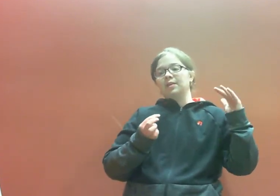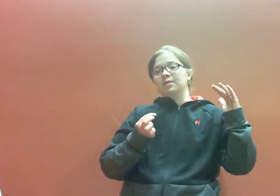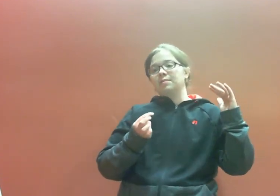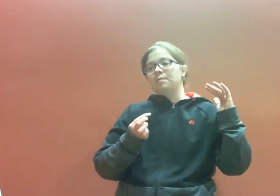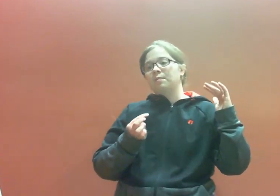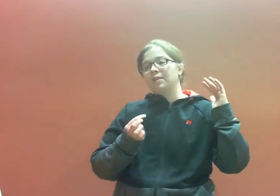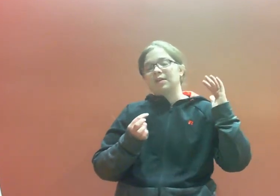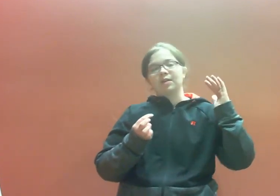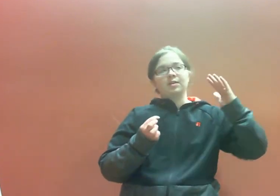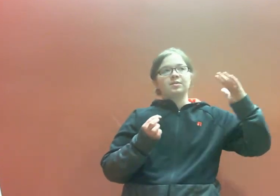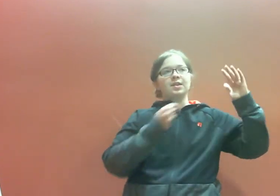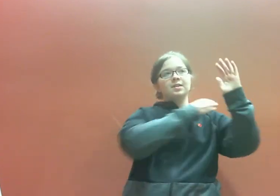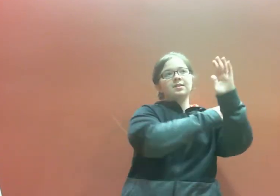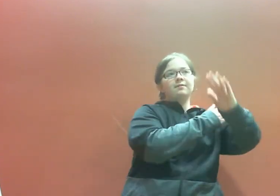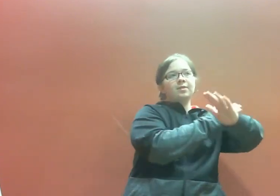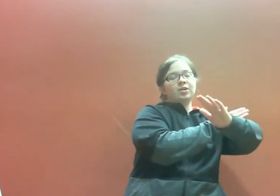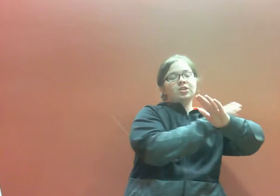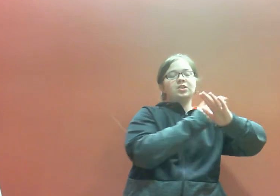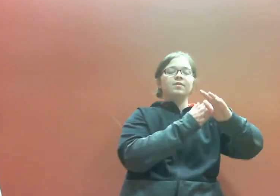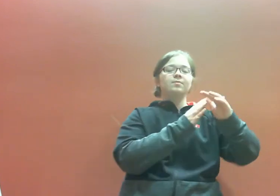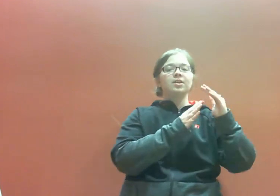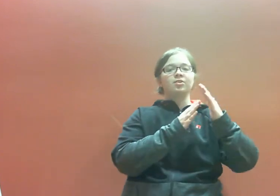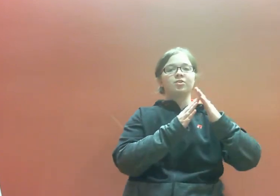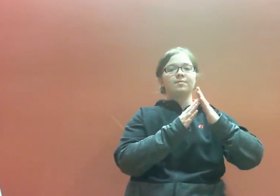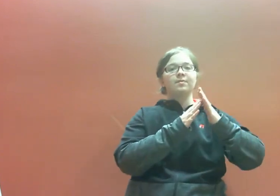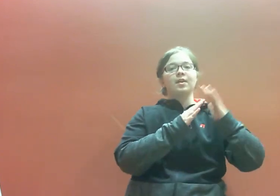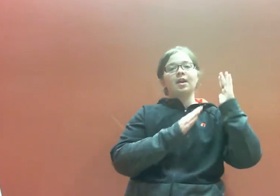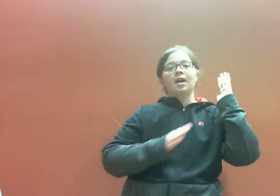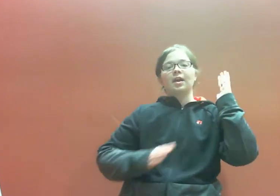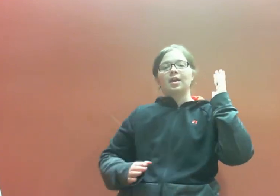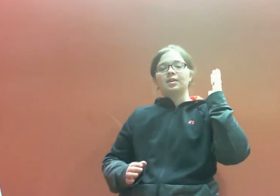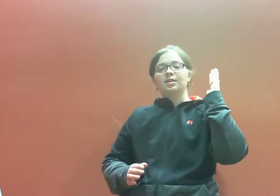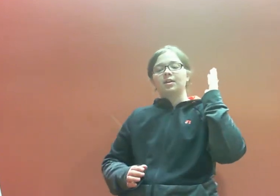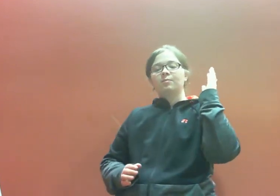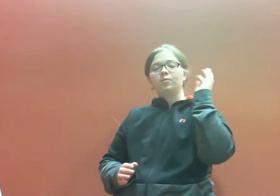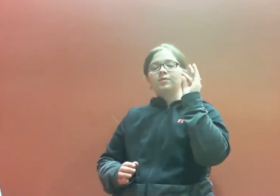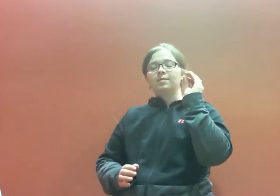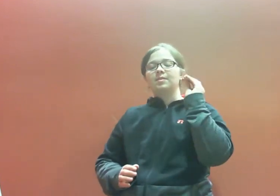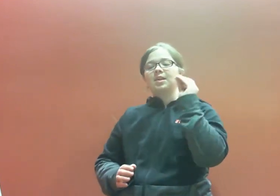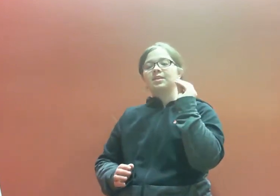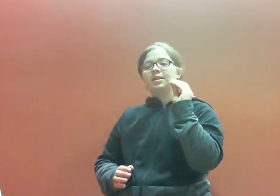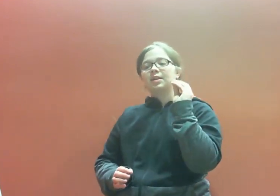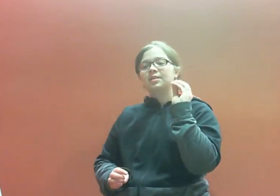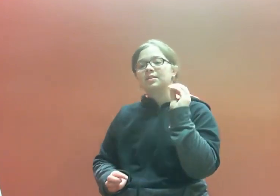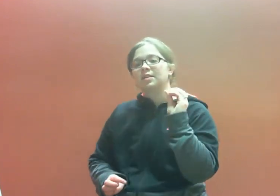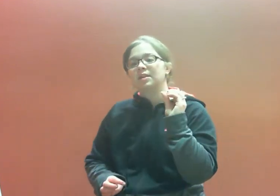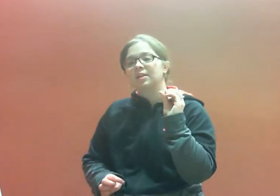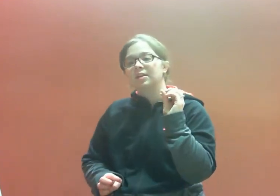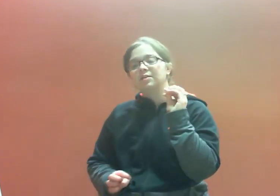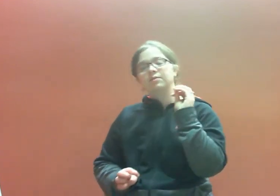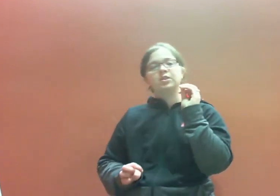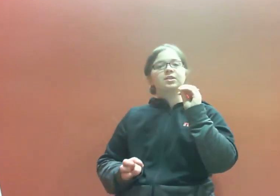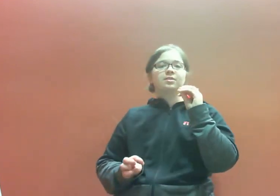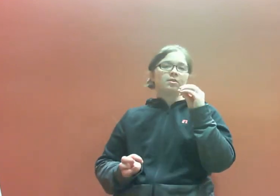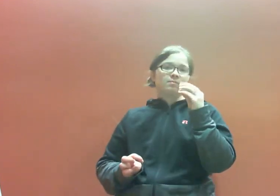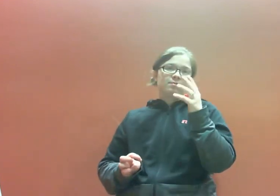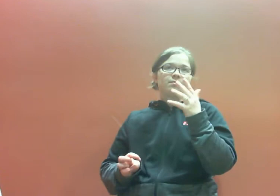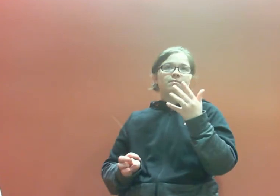malleus takes the vibrations from the eardrum and moves them and hits against the incus, which is Greek